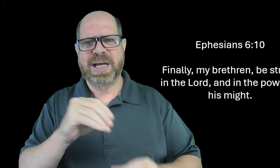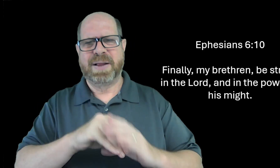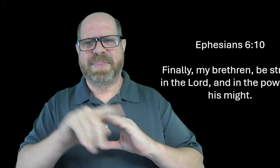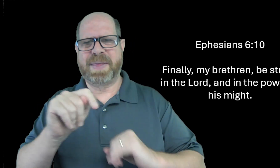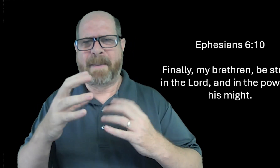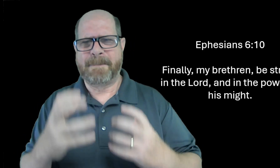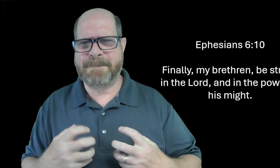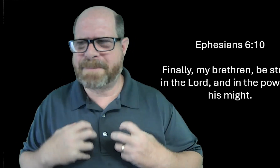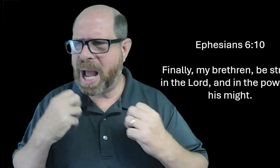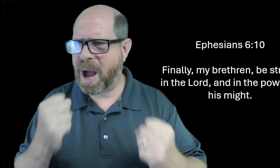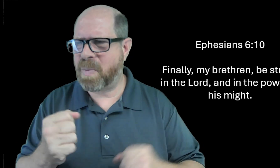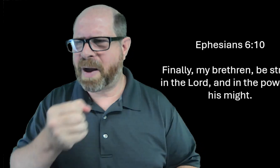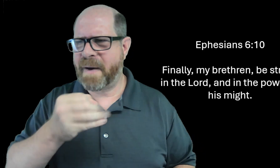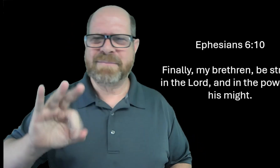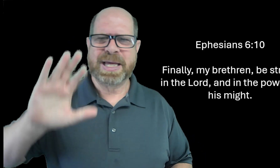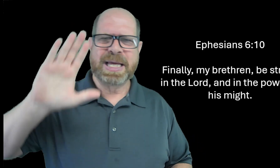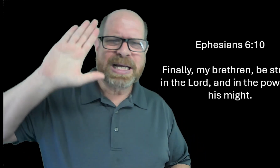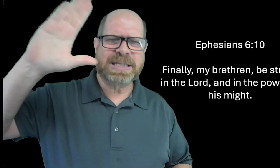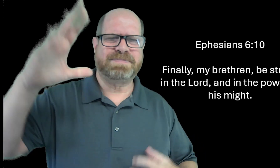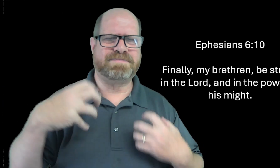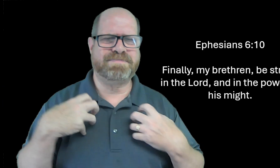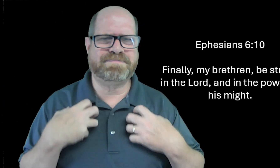in the power of his might.